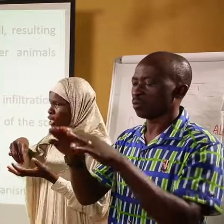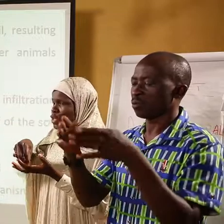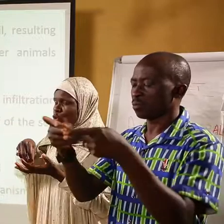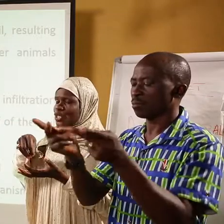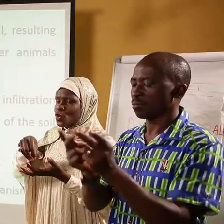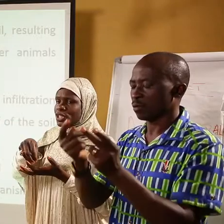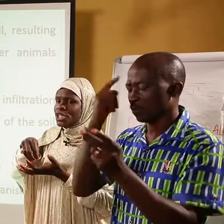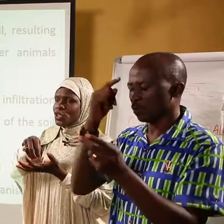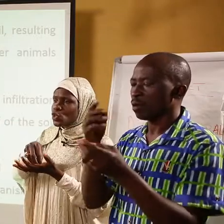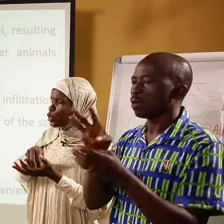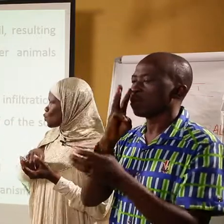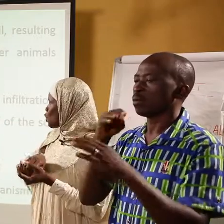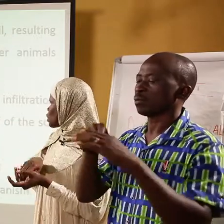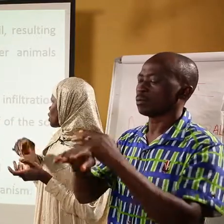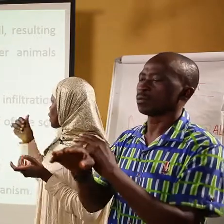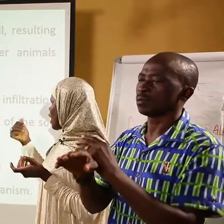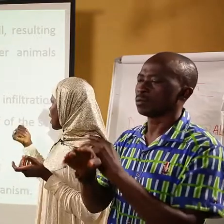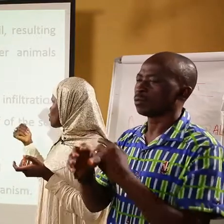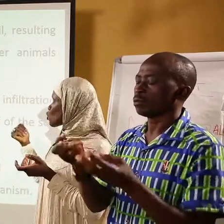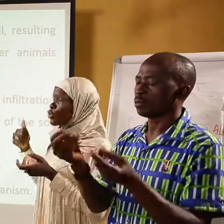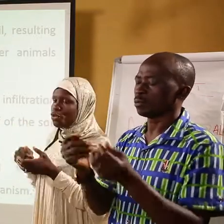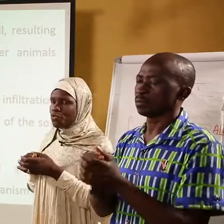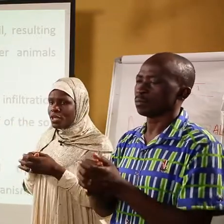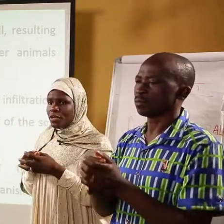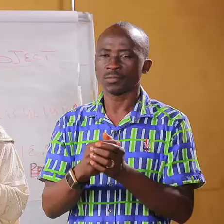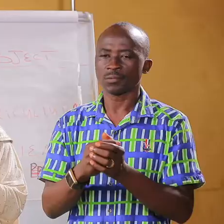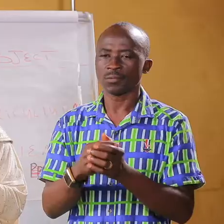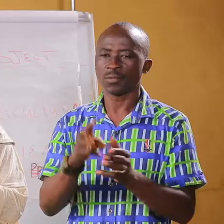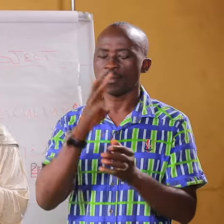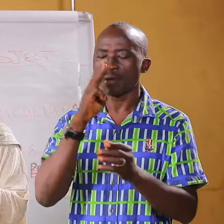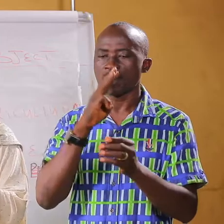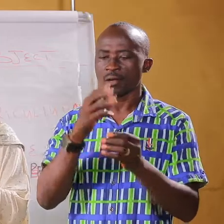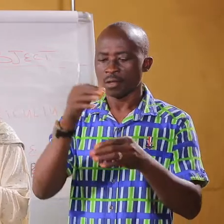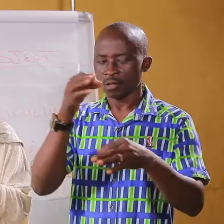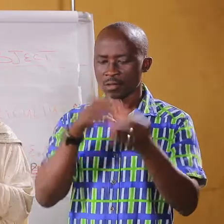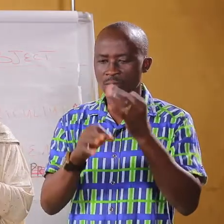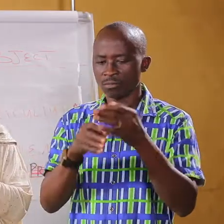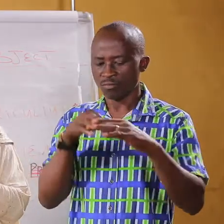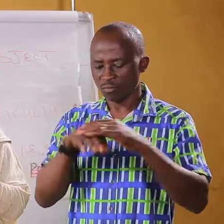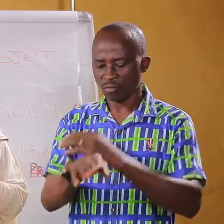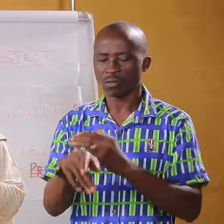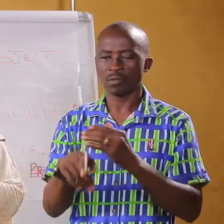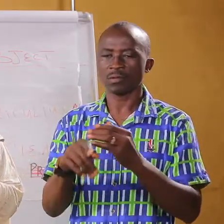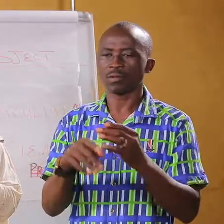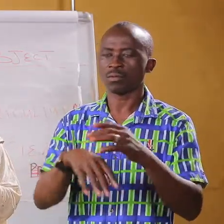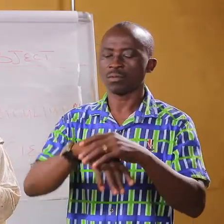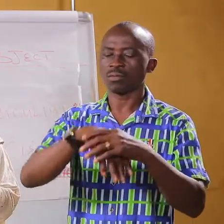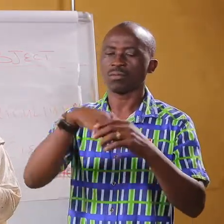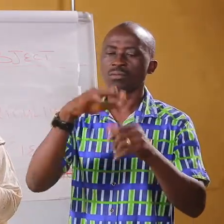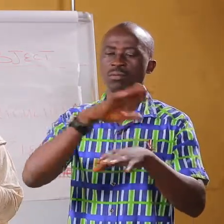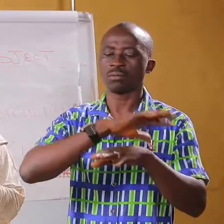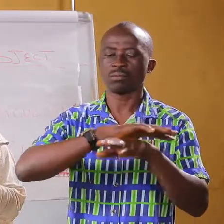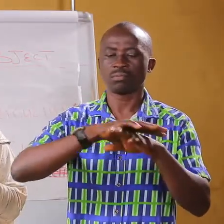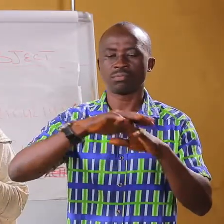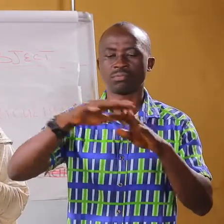the soil. So it results to runoff or waterlog. That is, the water will not go deep